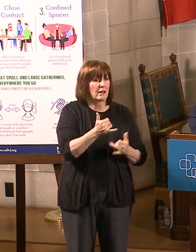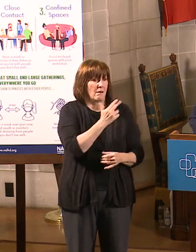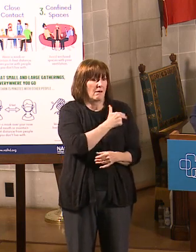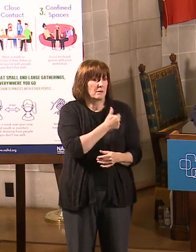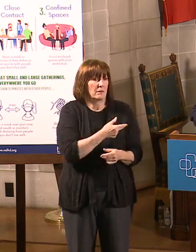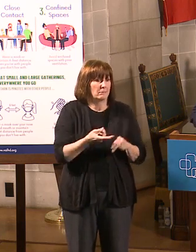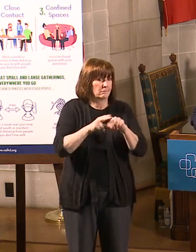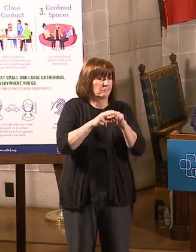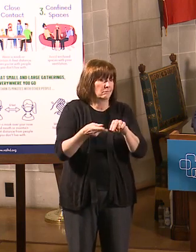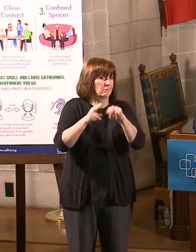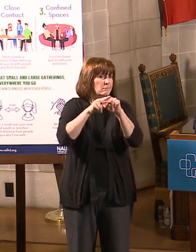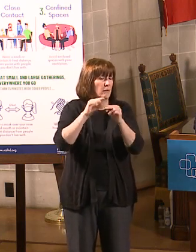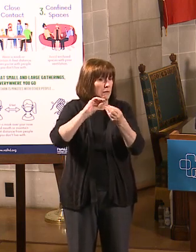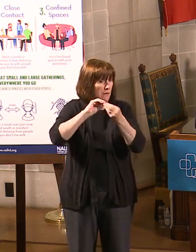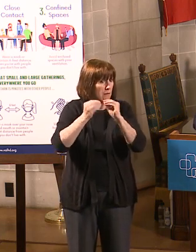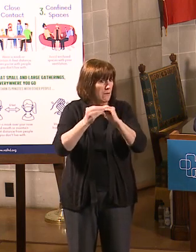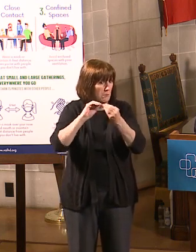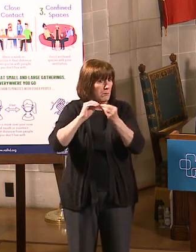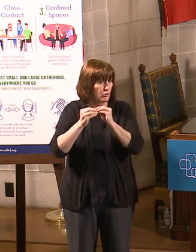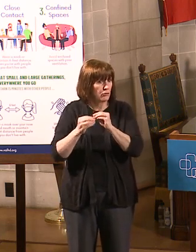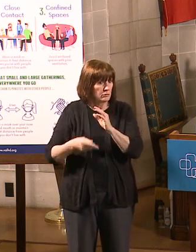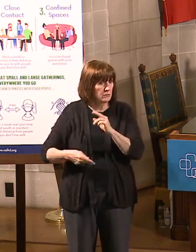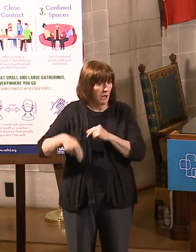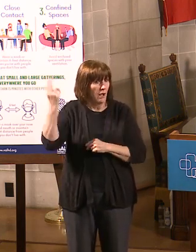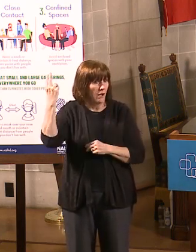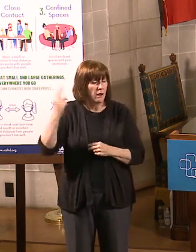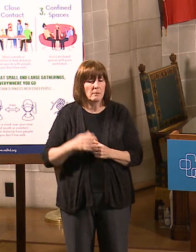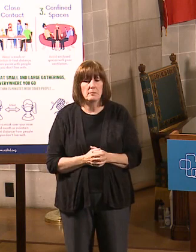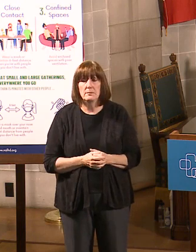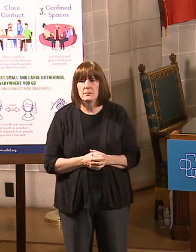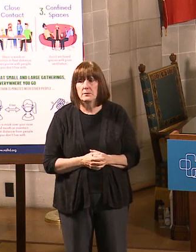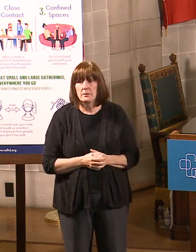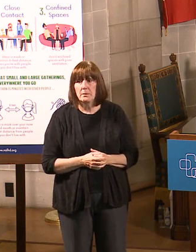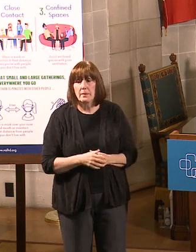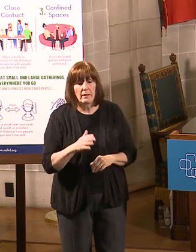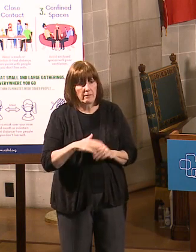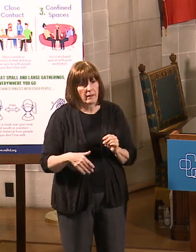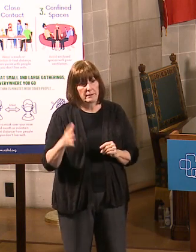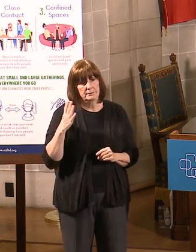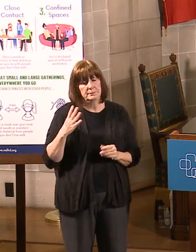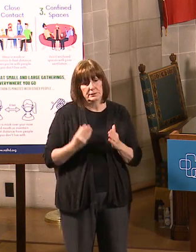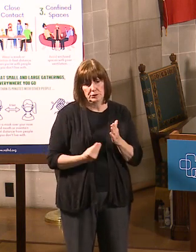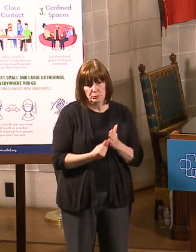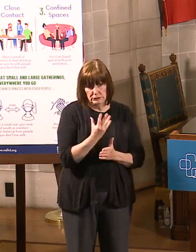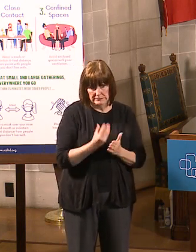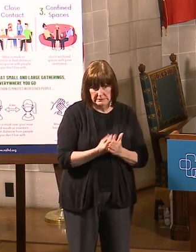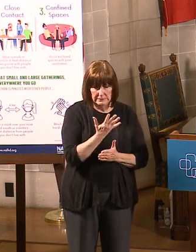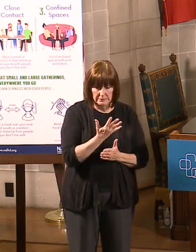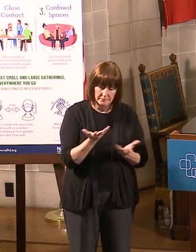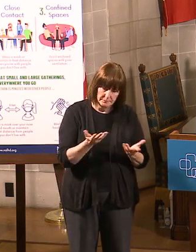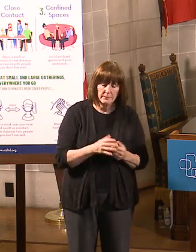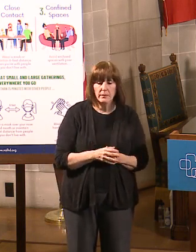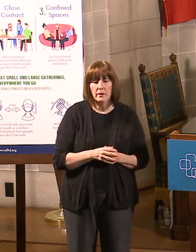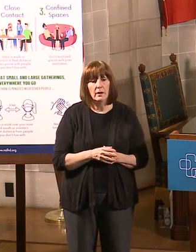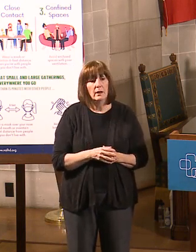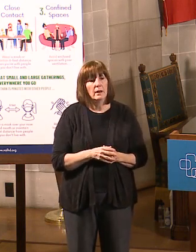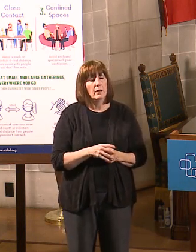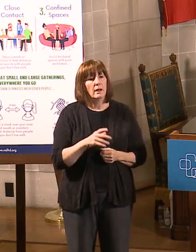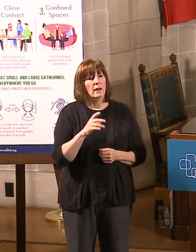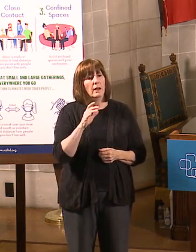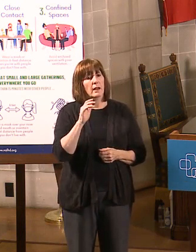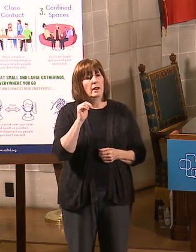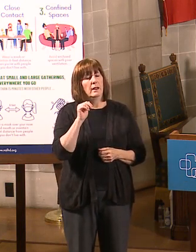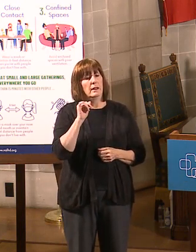are filling capacity a little bit more than they did in the spring specifically, obviously. And the question is if